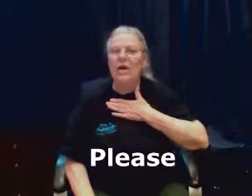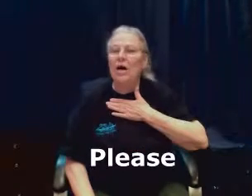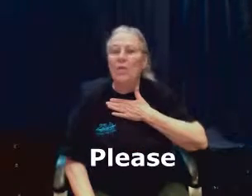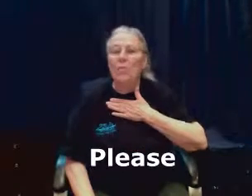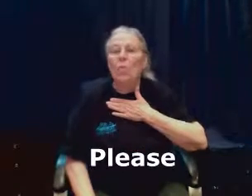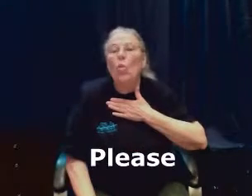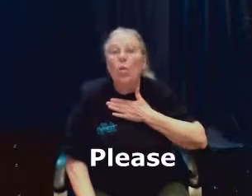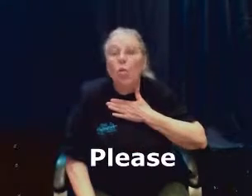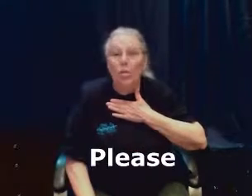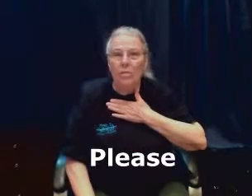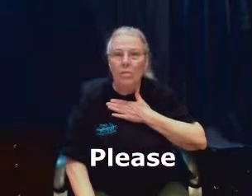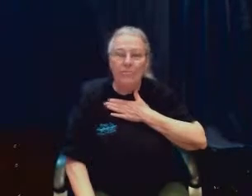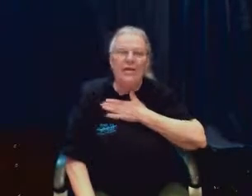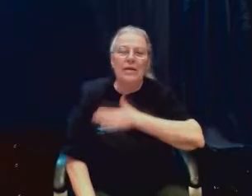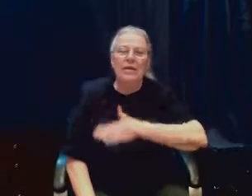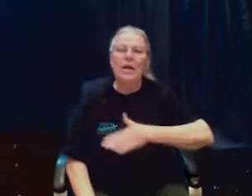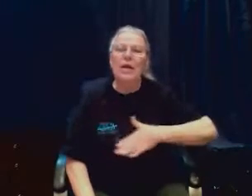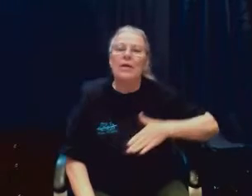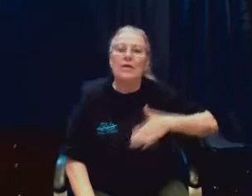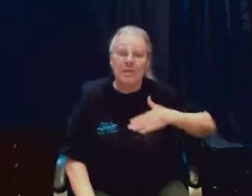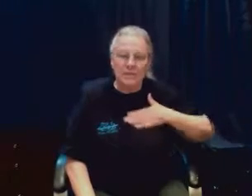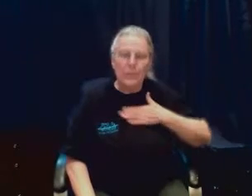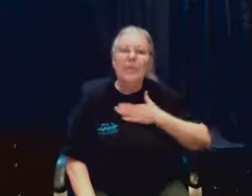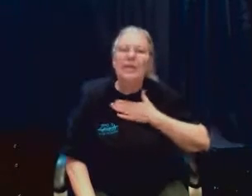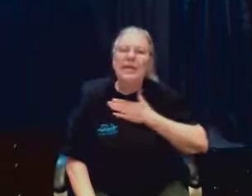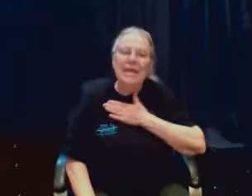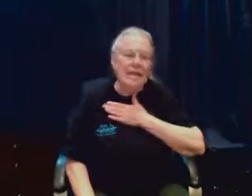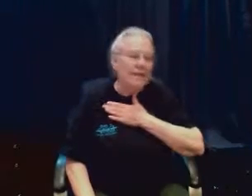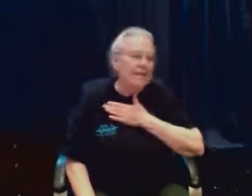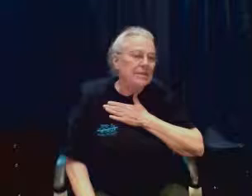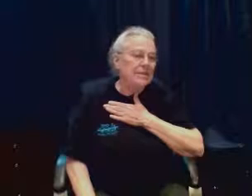a warm feeling. That's please.